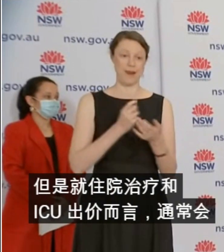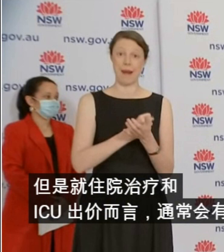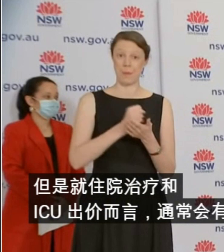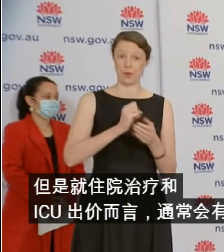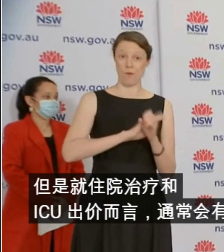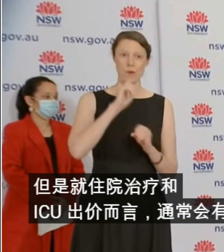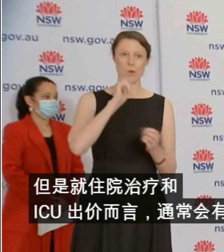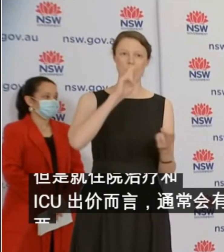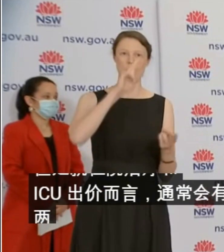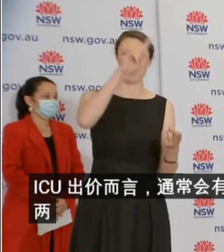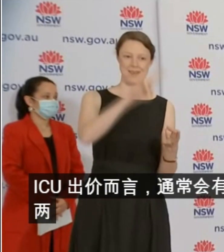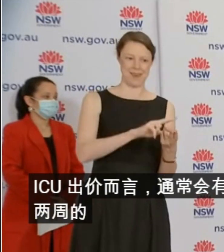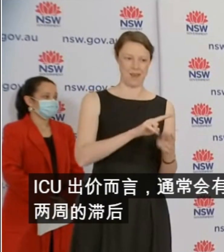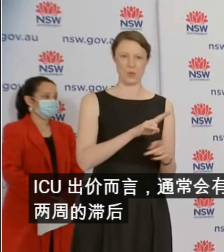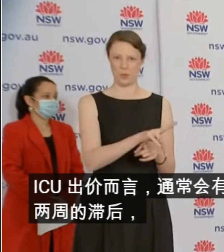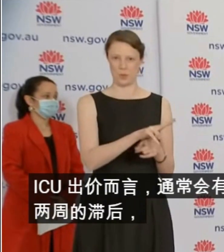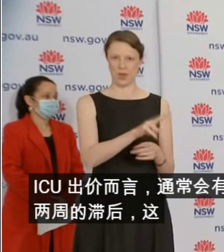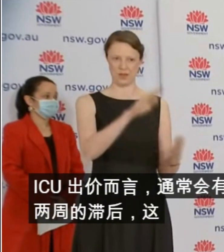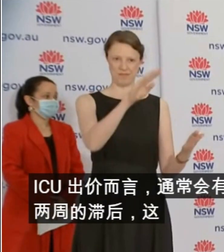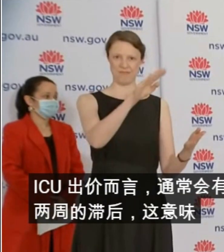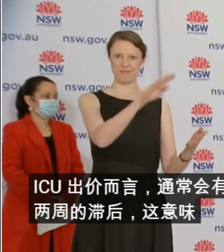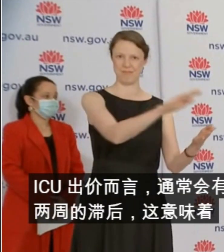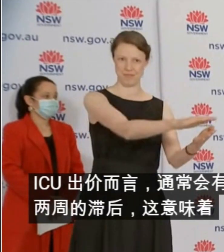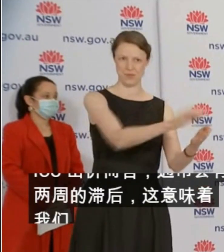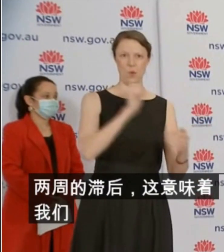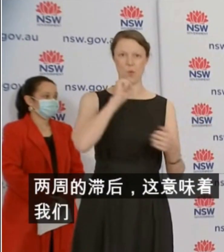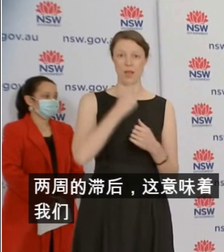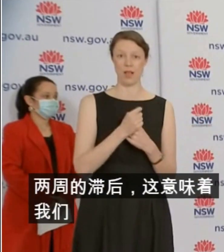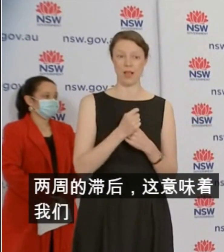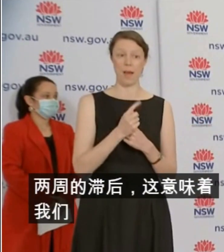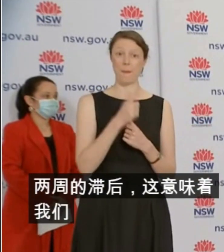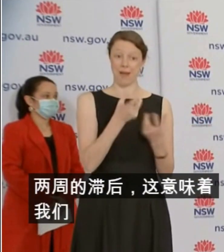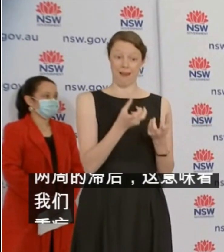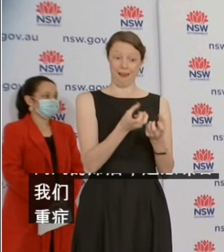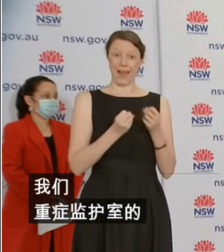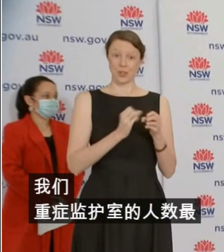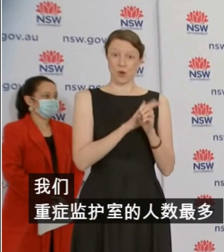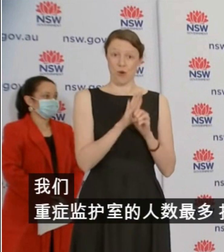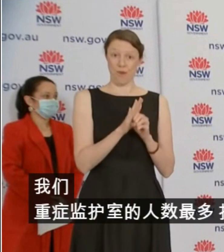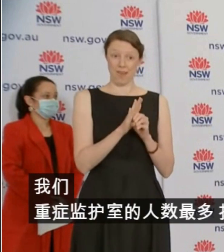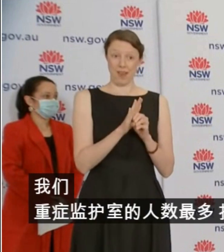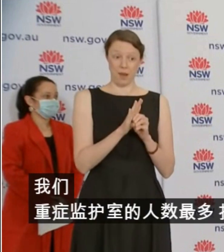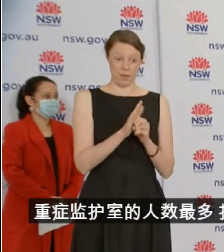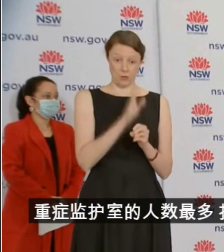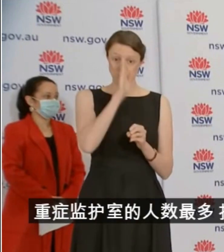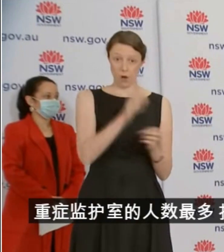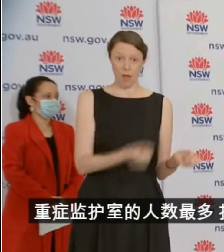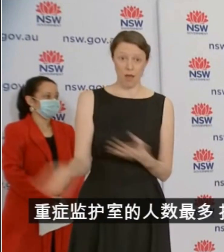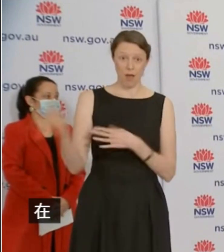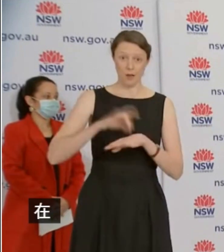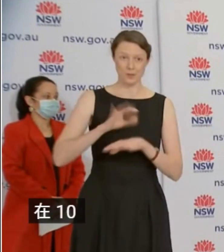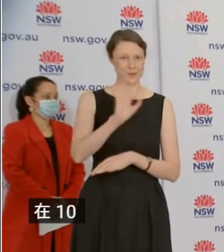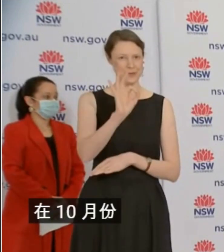there's often a week or 2 week lag, which means that the highest number of people in our intensive care wards are likely to